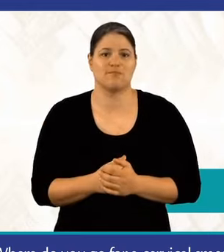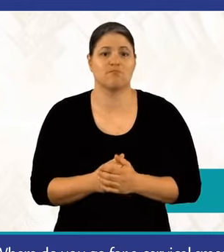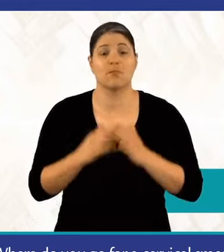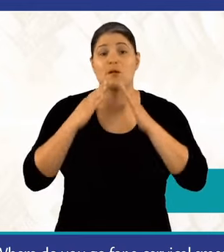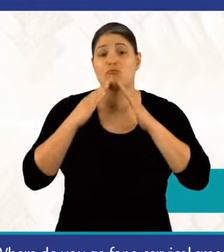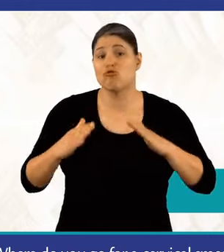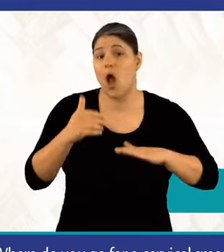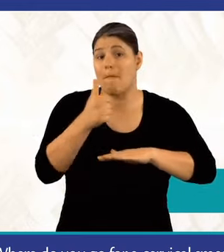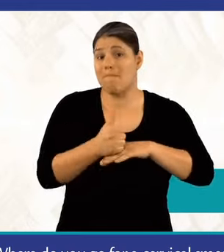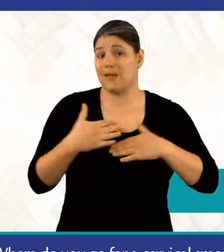sexual health service,